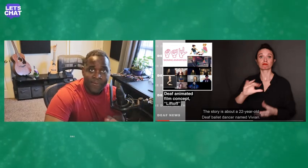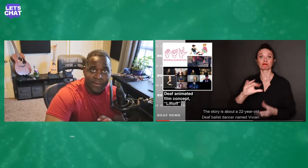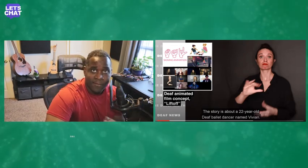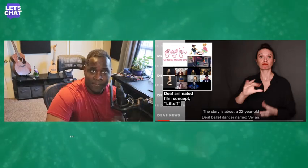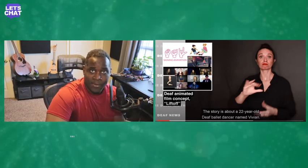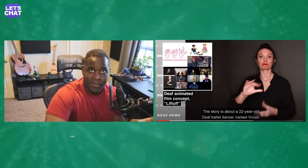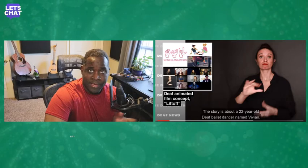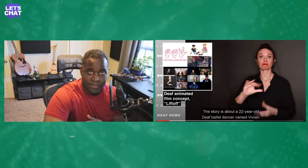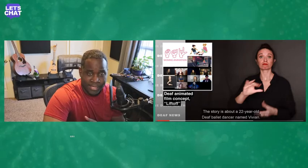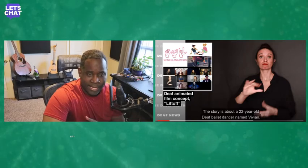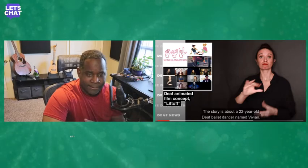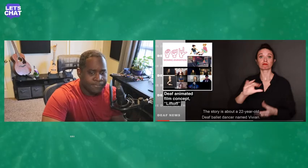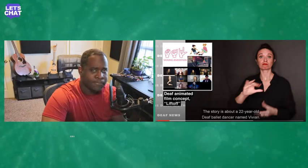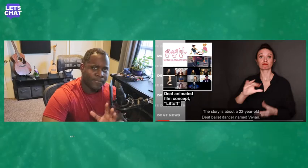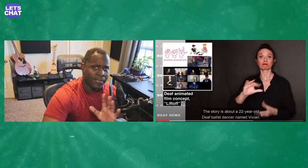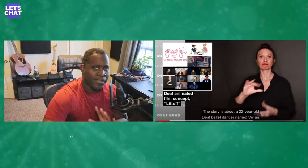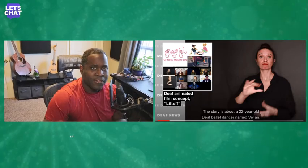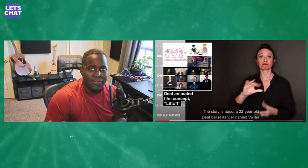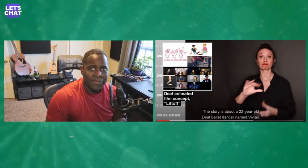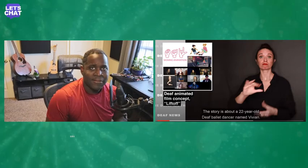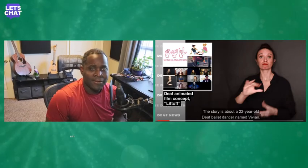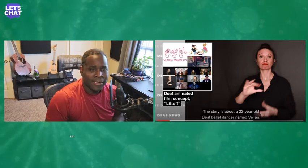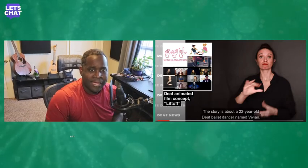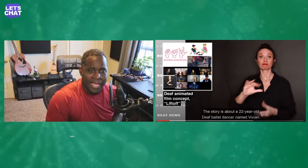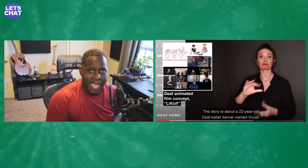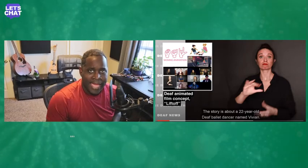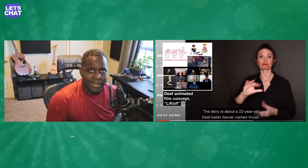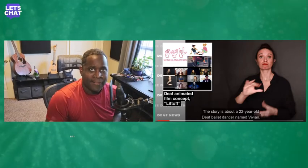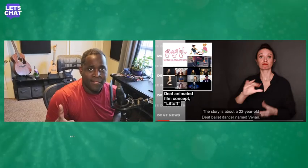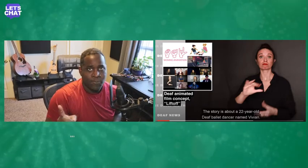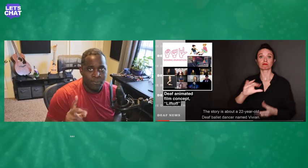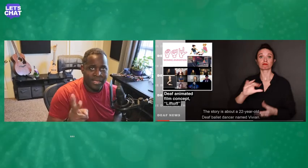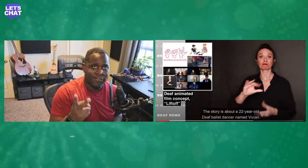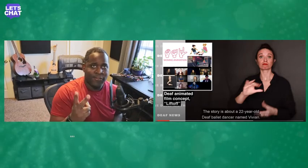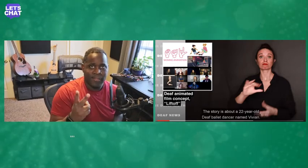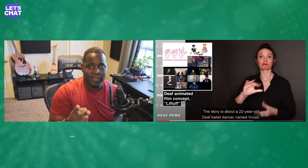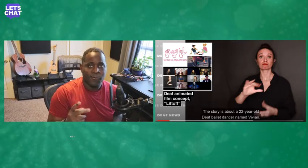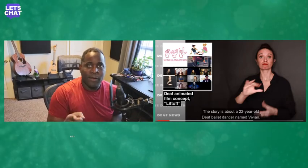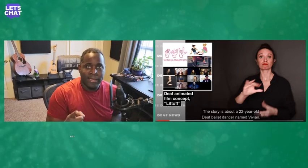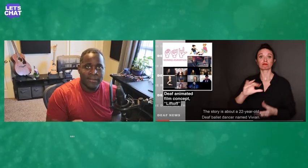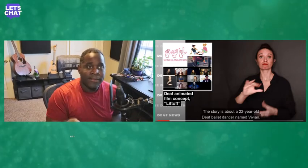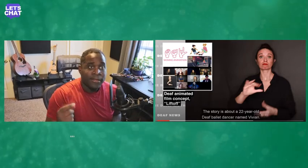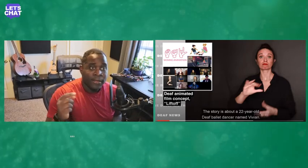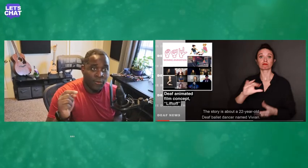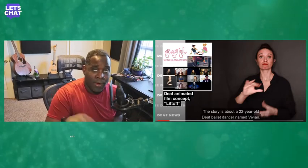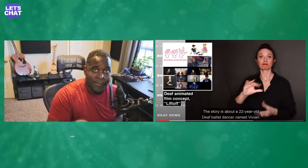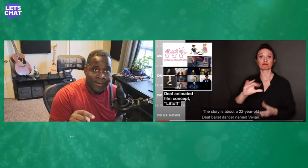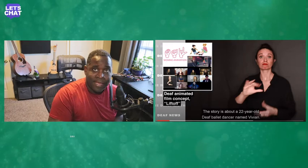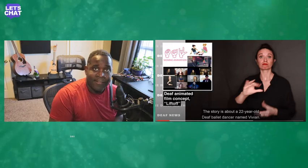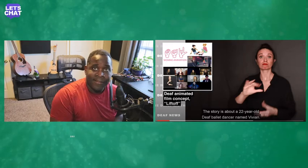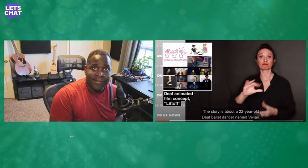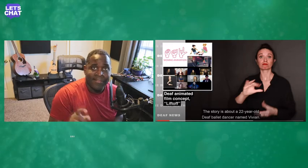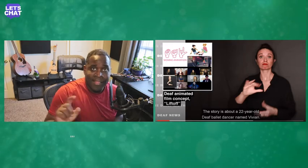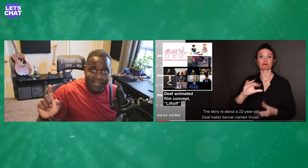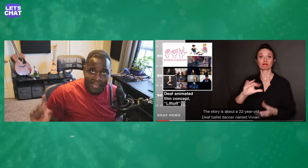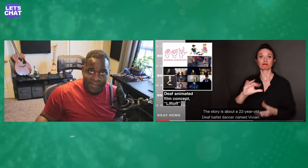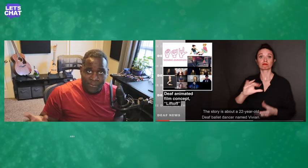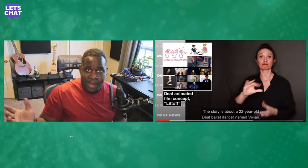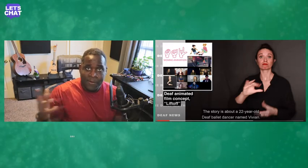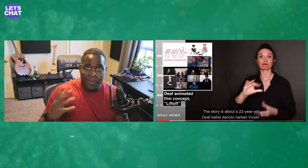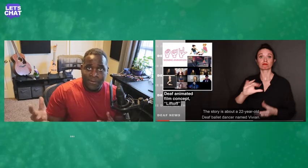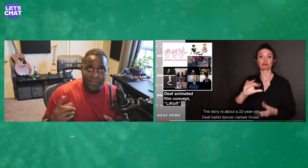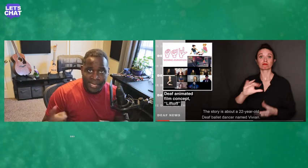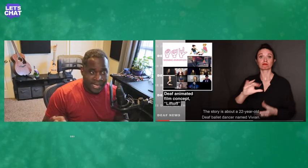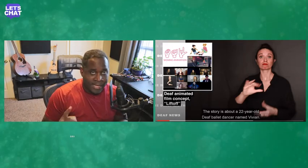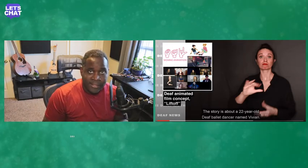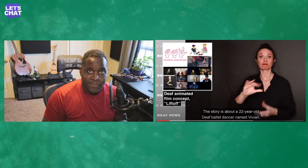the caption are being played out. They're very different. And that's because of two things. One, grammar in ASL is not the same as